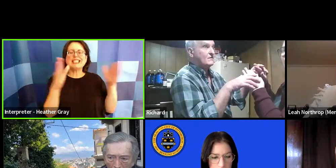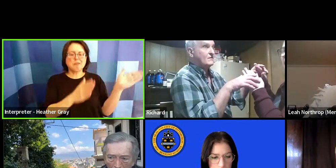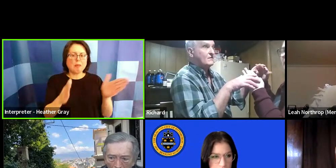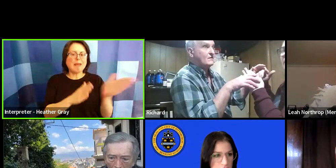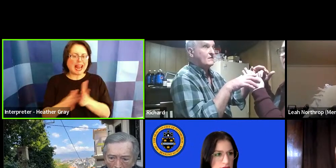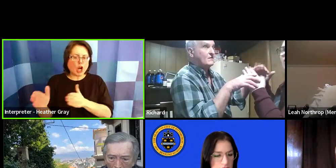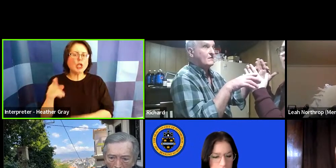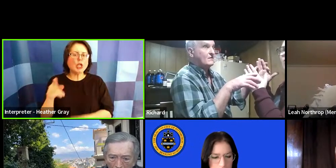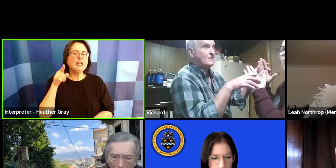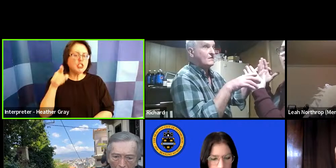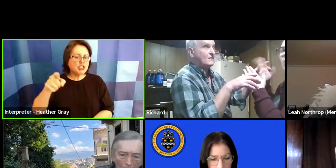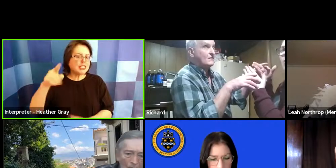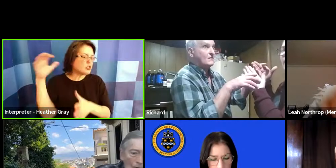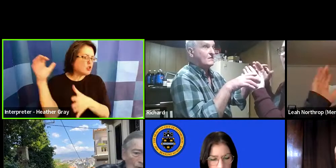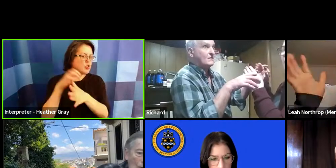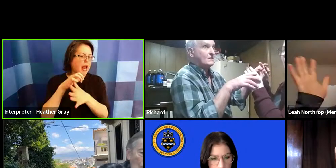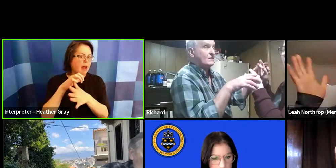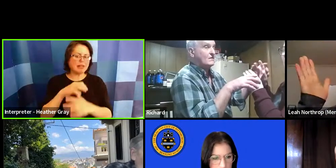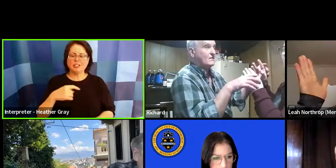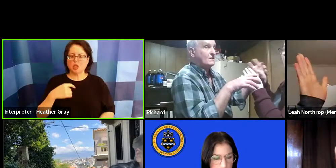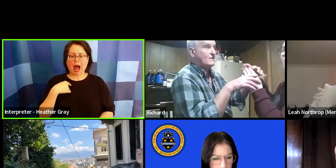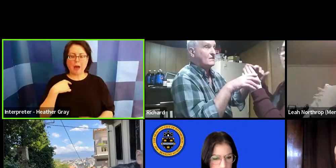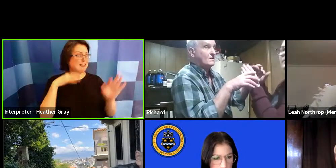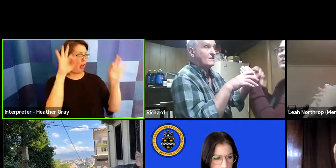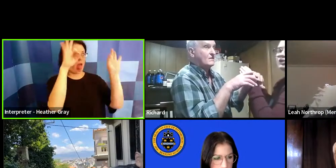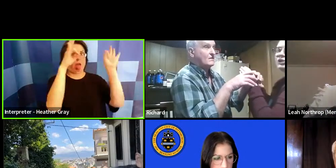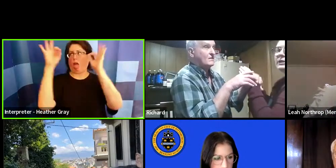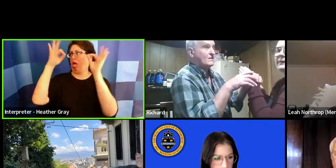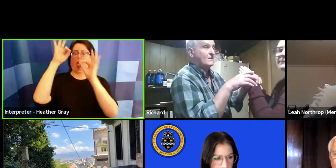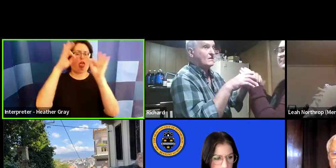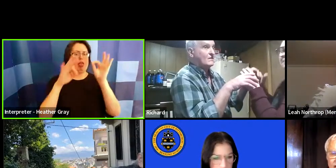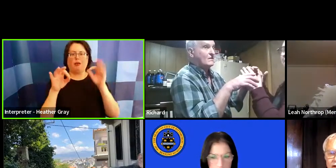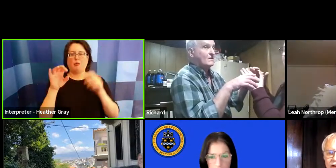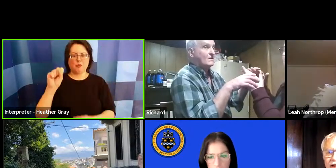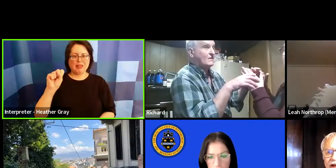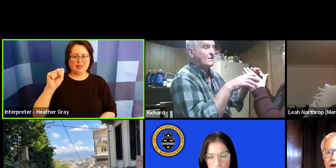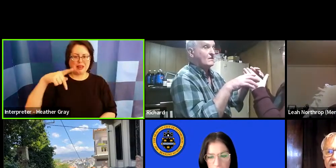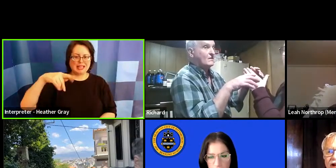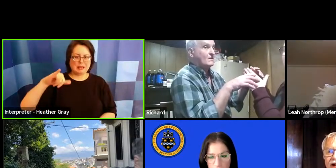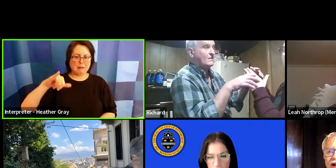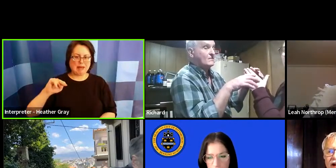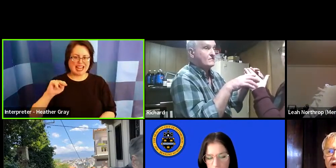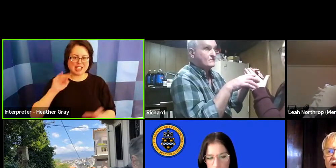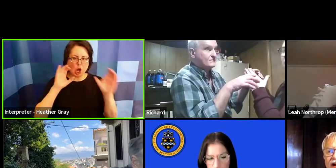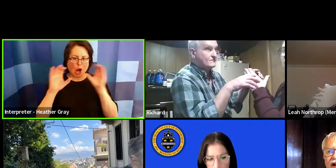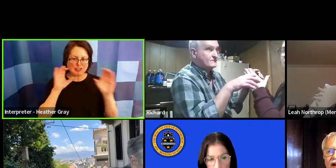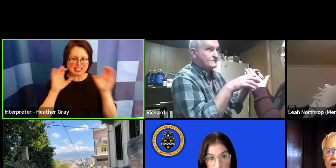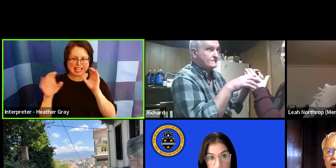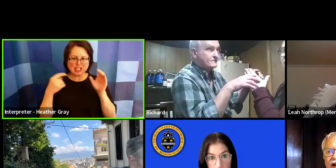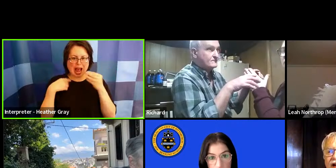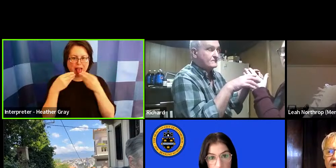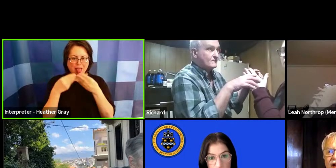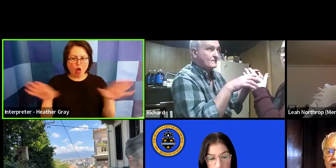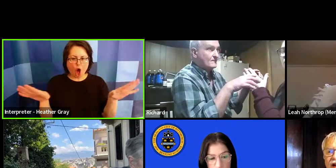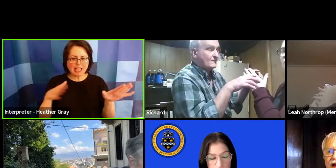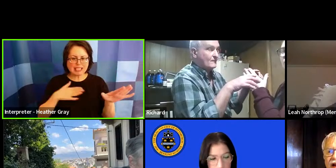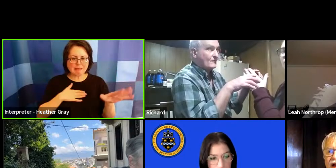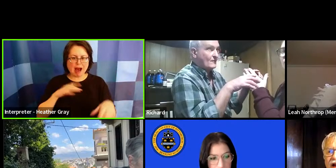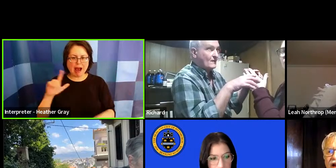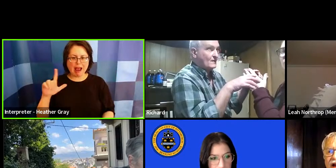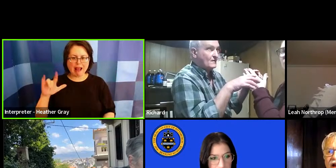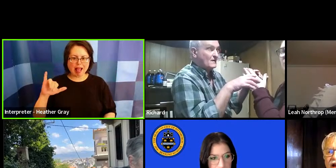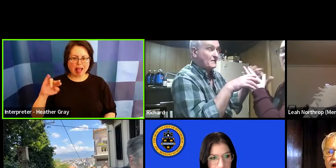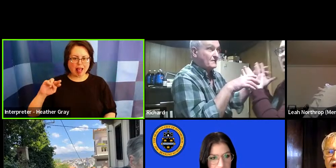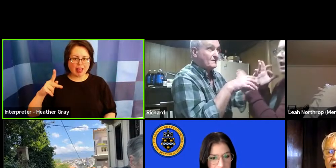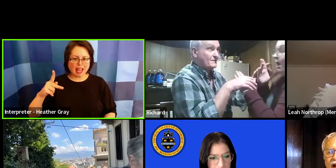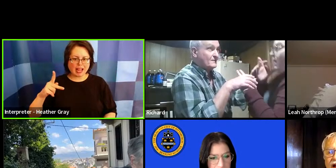and on top of things. And I got too caught up in the spin conversation and lost my link. So I've been working to try